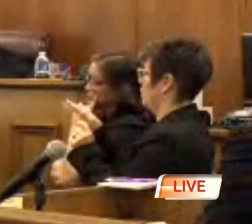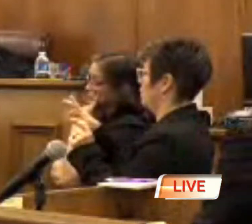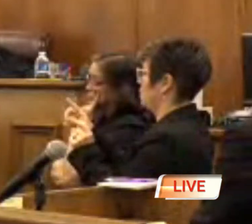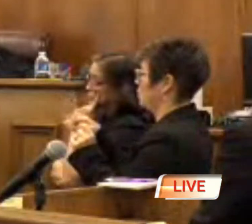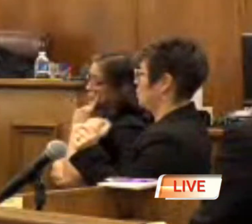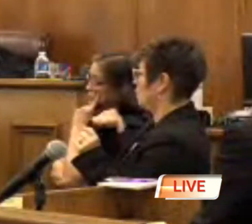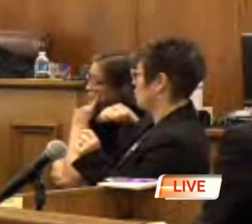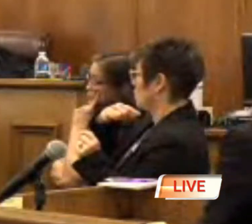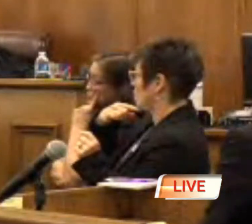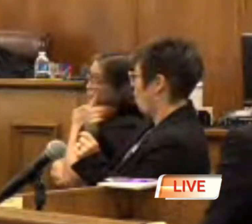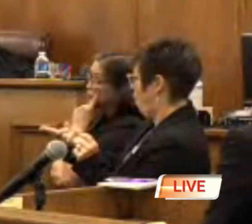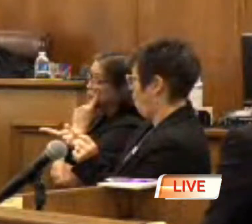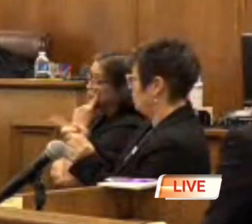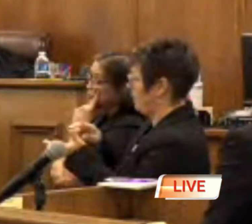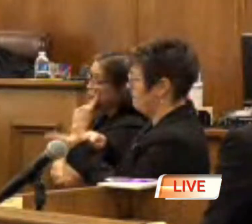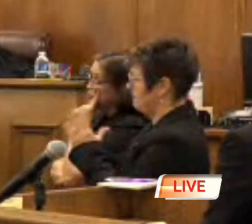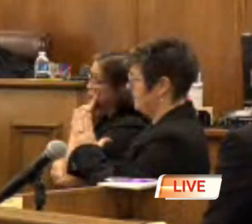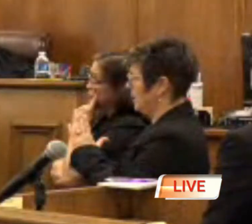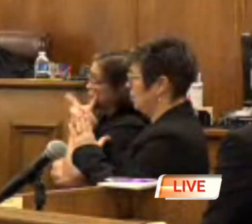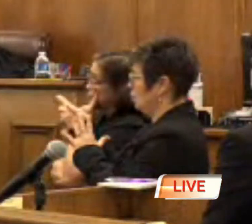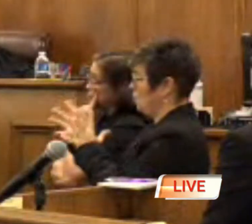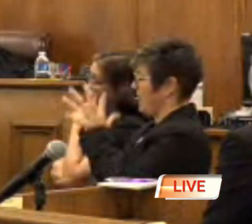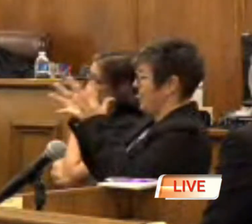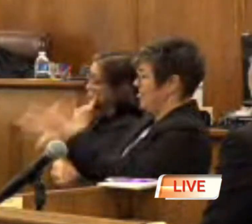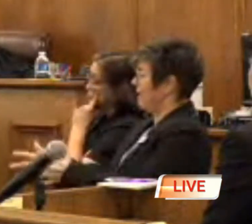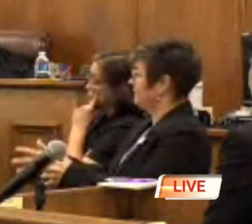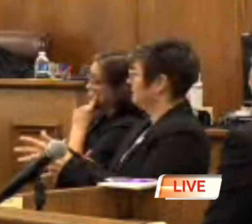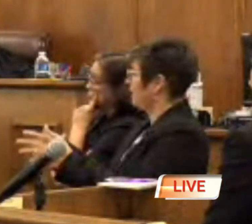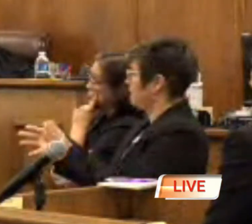you mean you left messages?